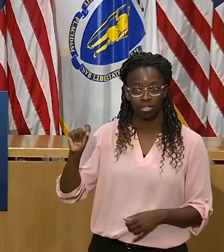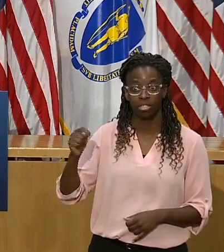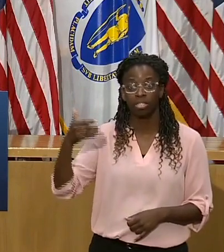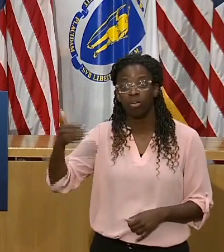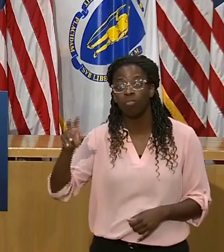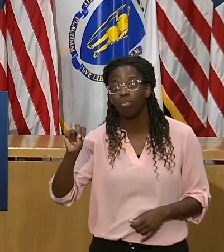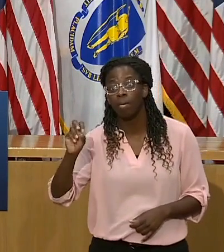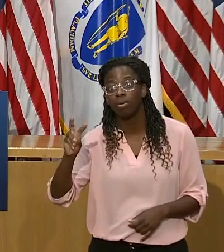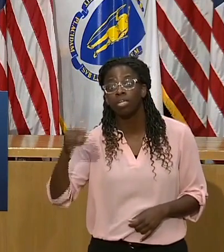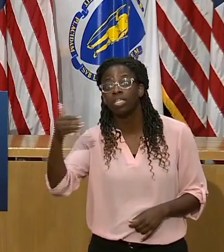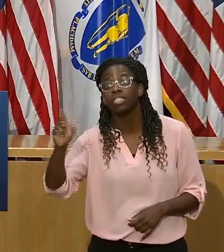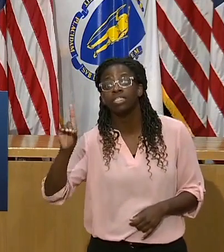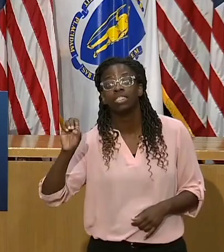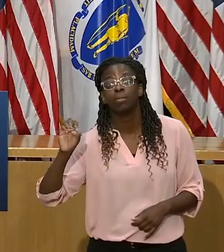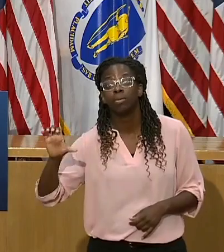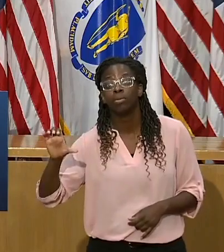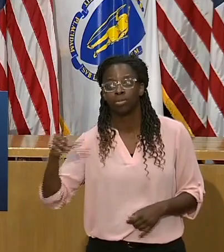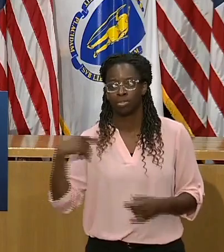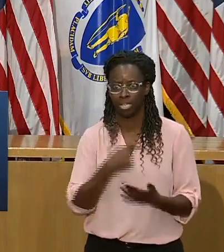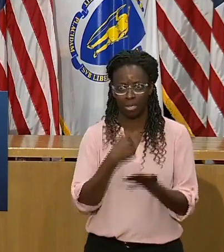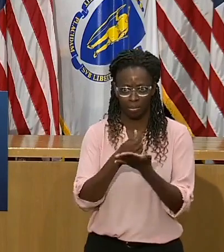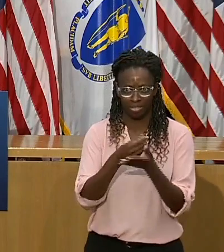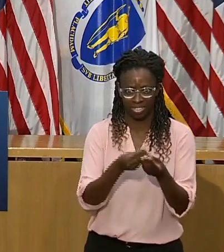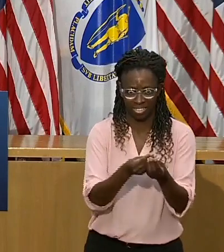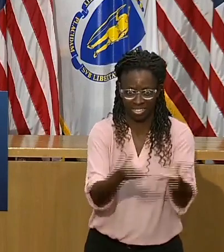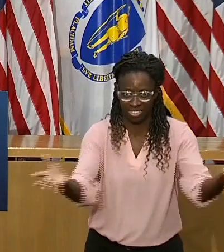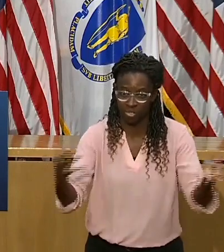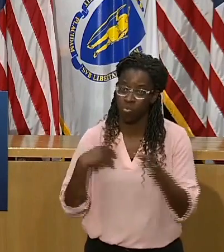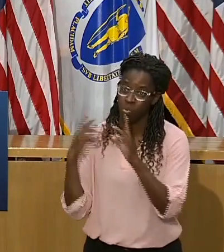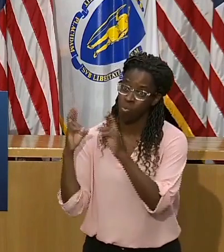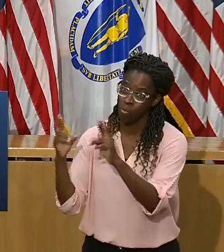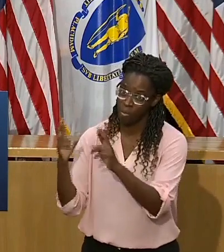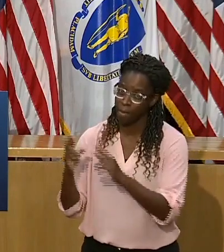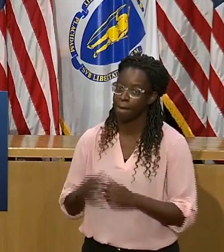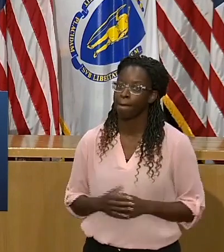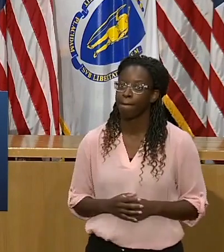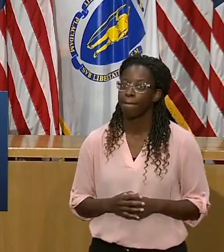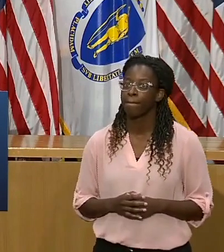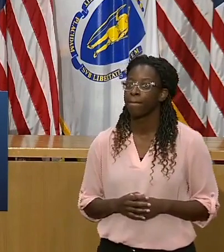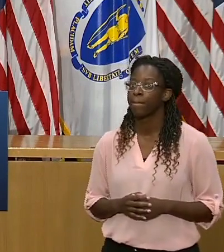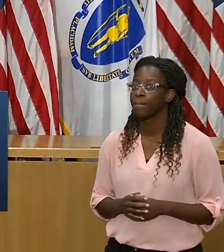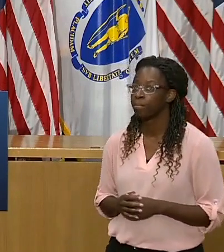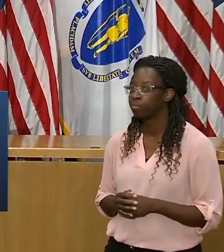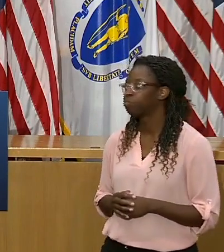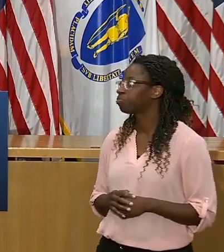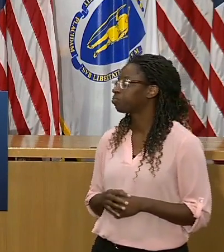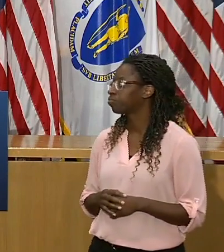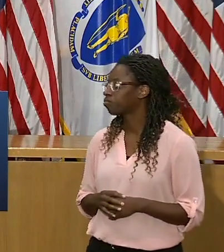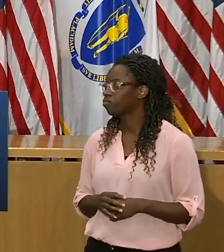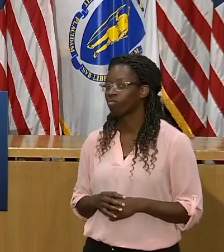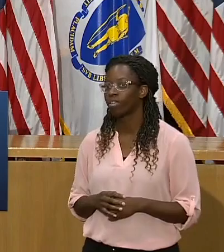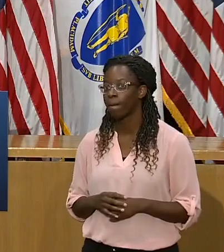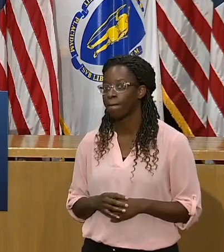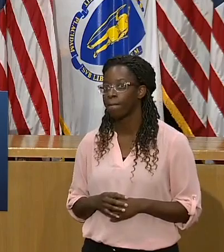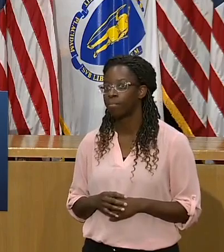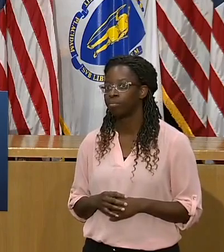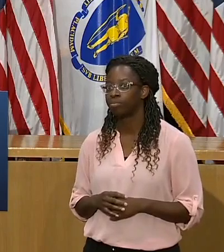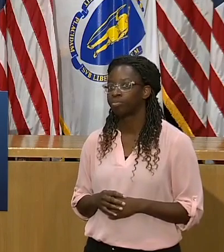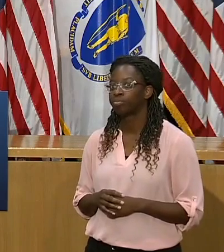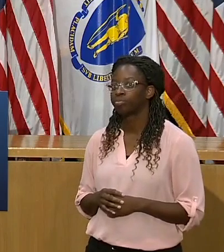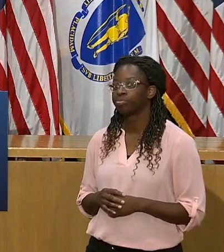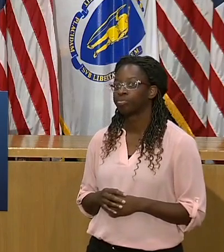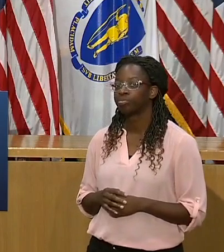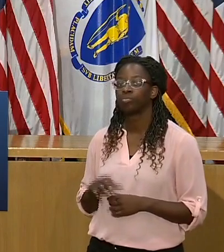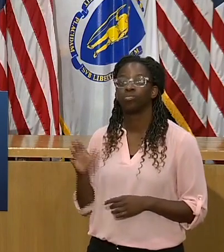how. I've talked before about the fact that there is general agreement, if you follow the trains between the House